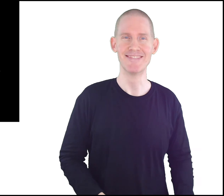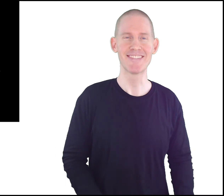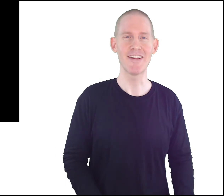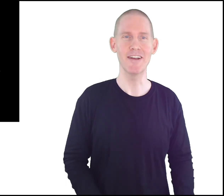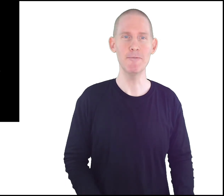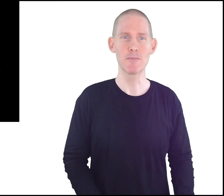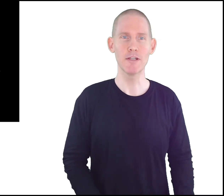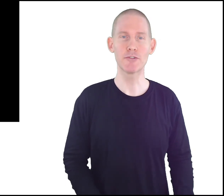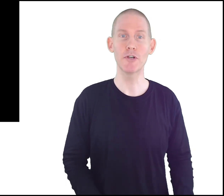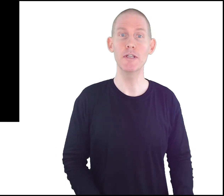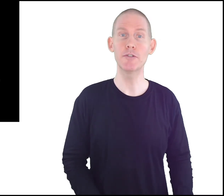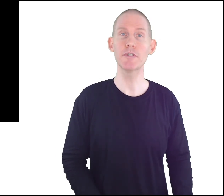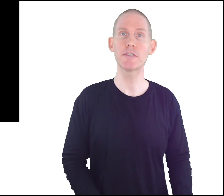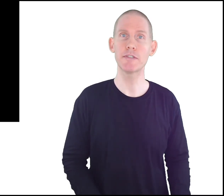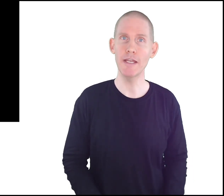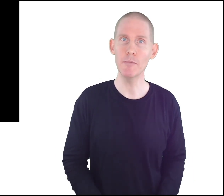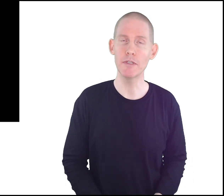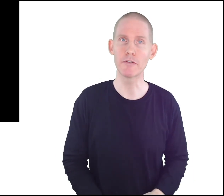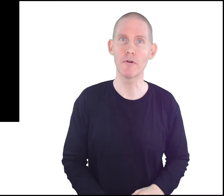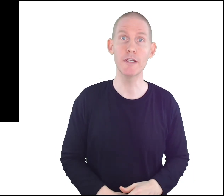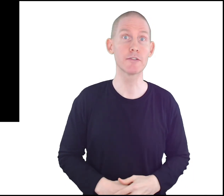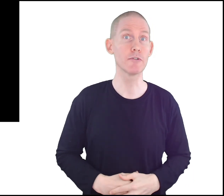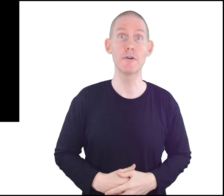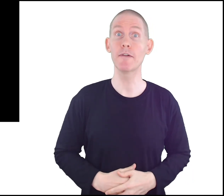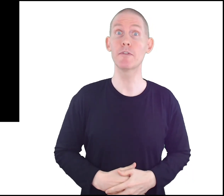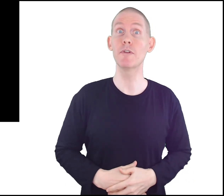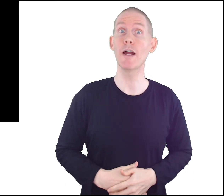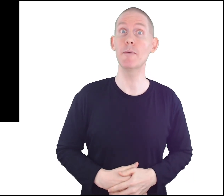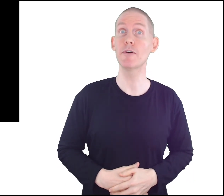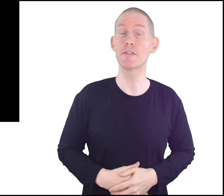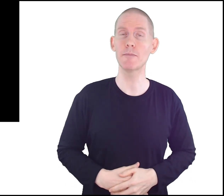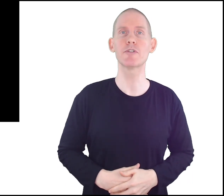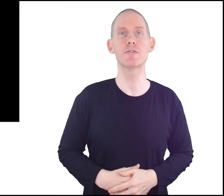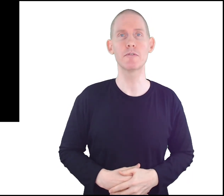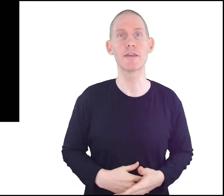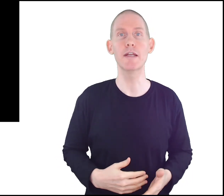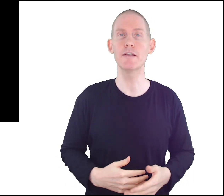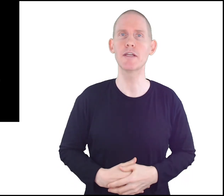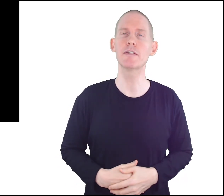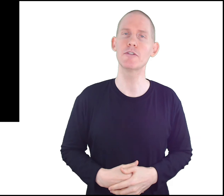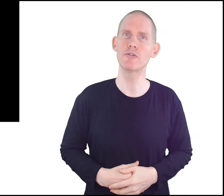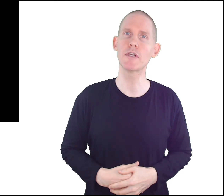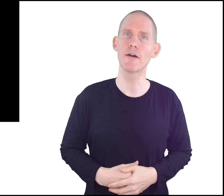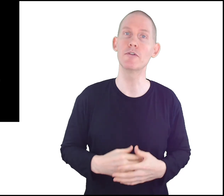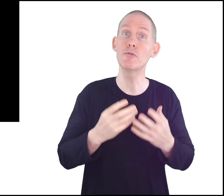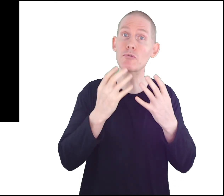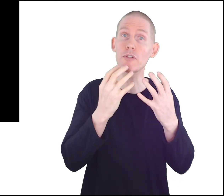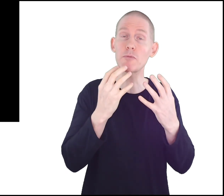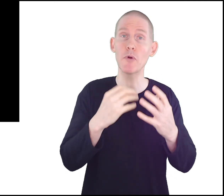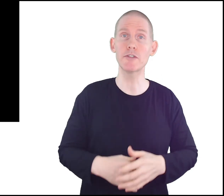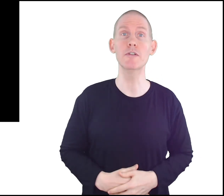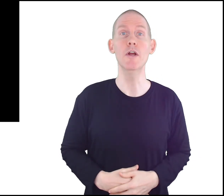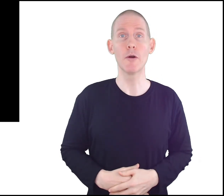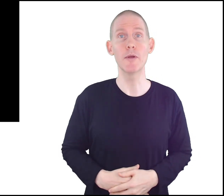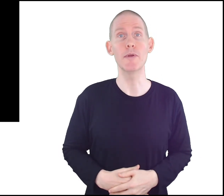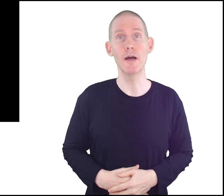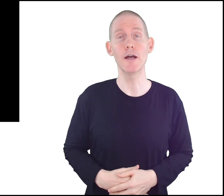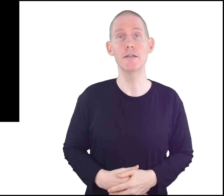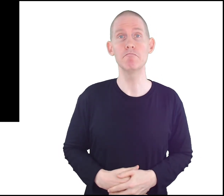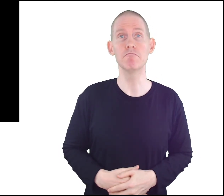All right, let's turn it into a statement, right? So don't have to do the eyebrows up. Just at the end of the sentence, you could have a neutral expression or maybe nod.